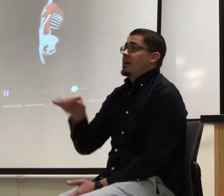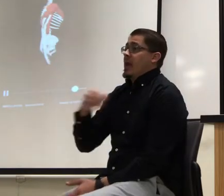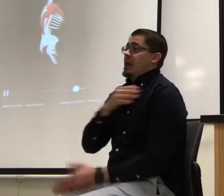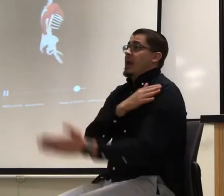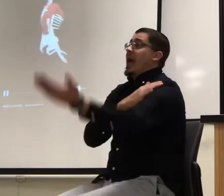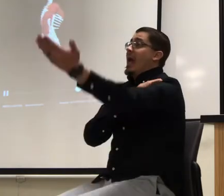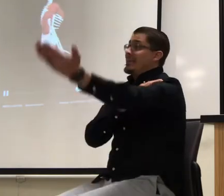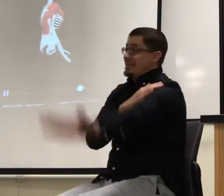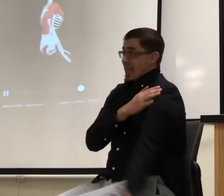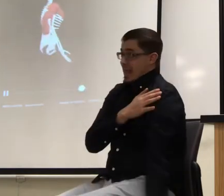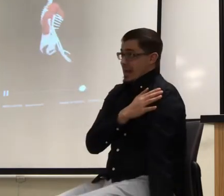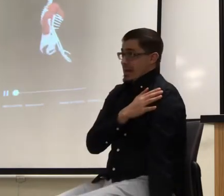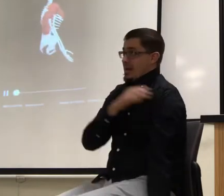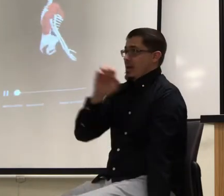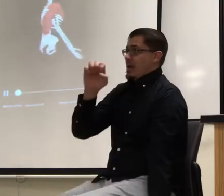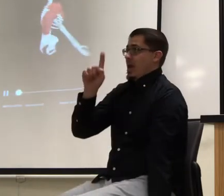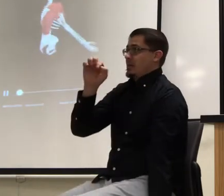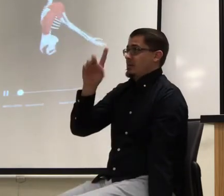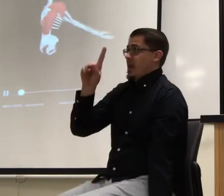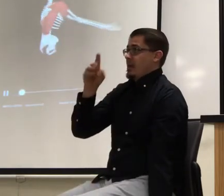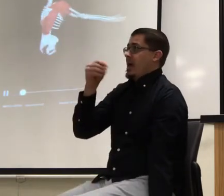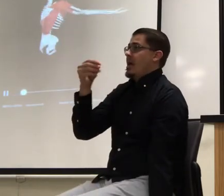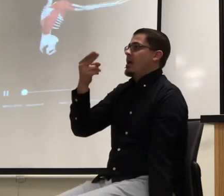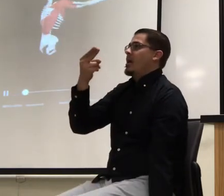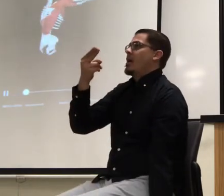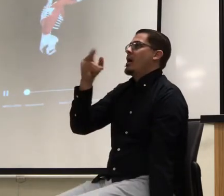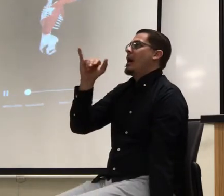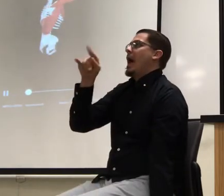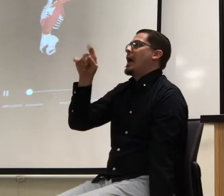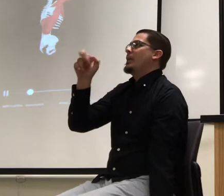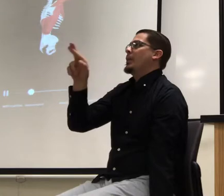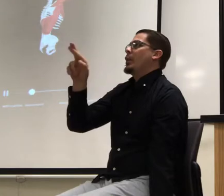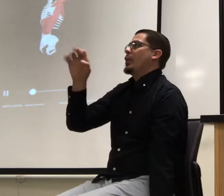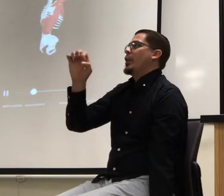hyperextend, shoulder.